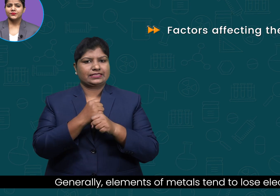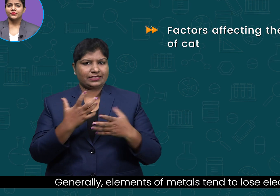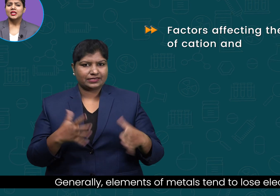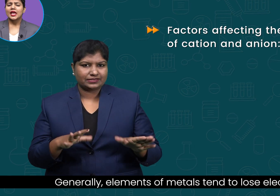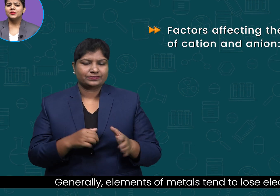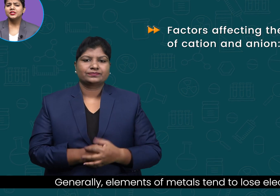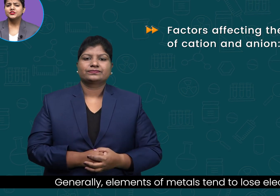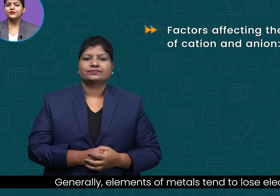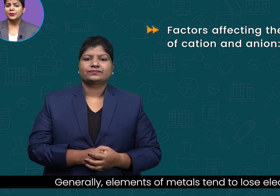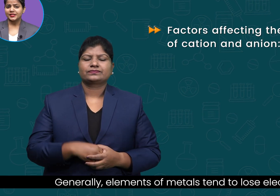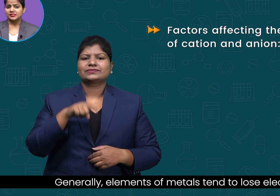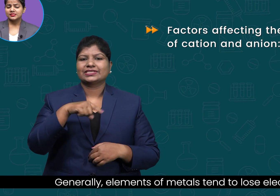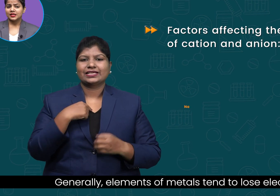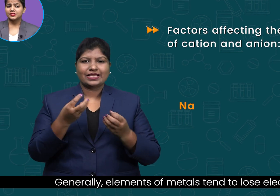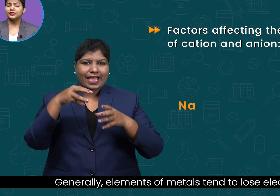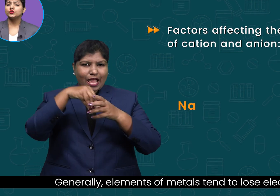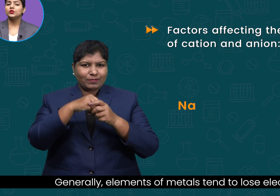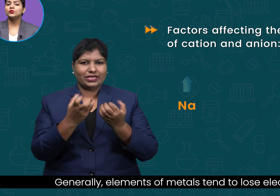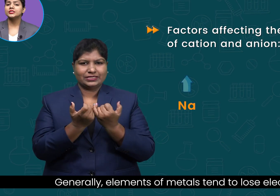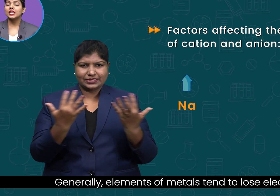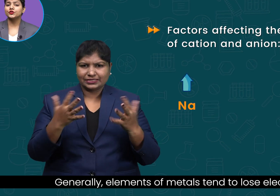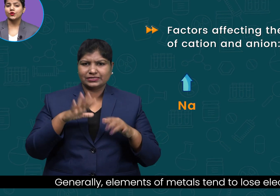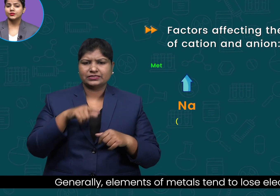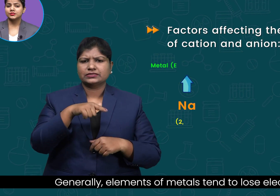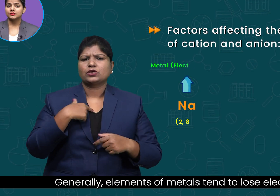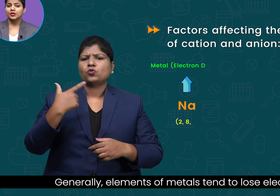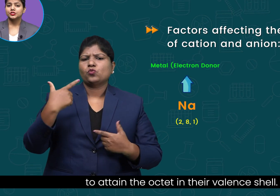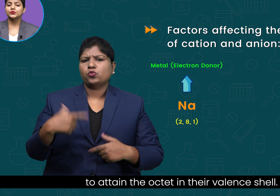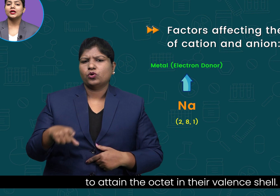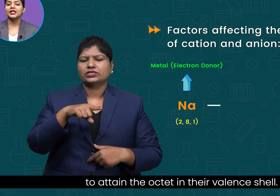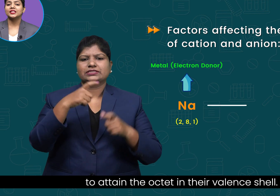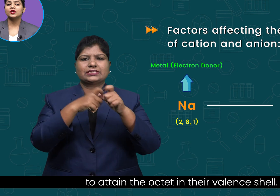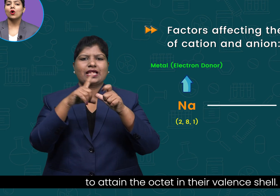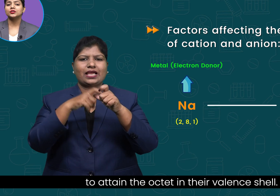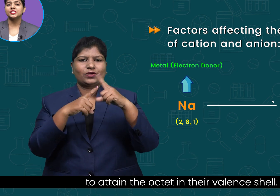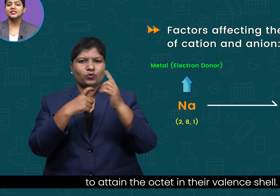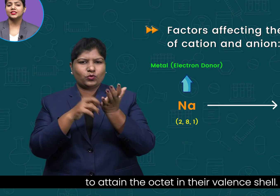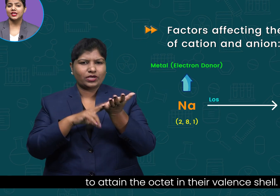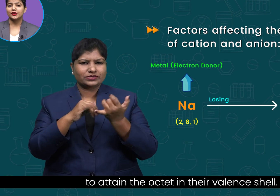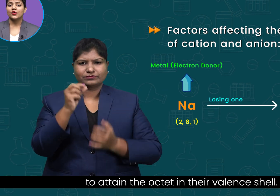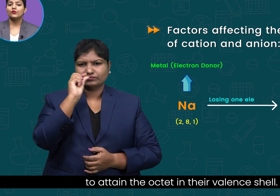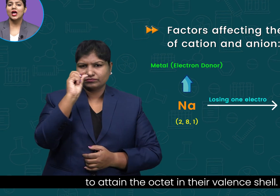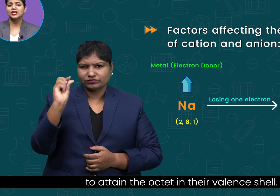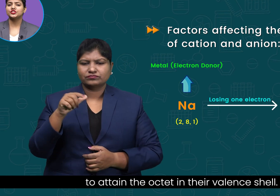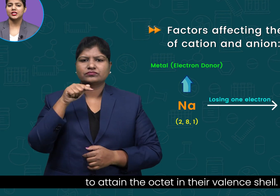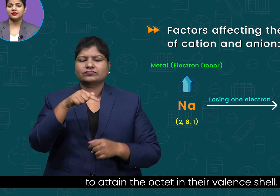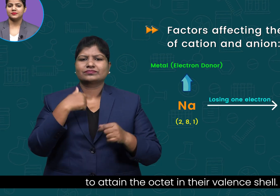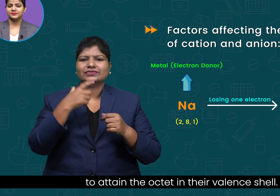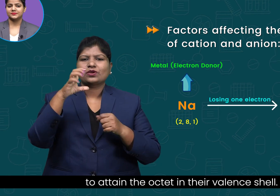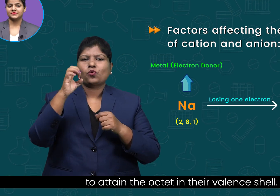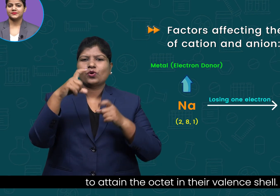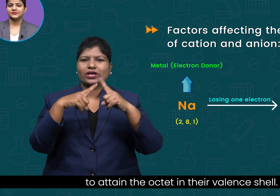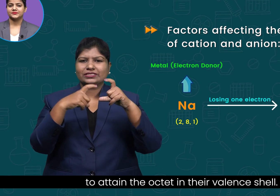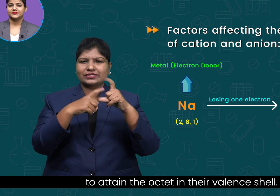Generally, elements of metals tend to lose electrons to attain the octet in their valence shell.